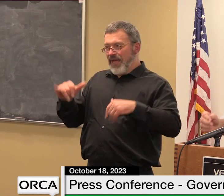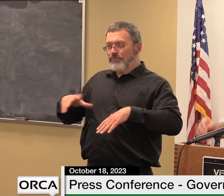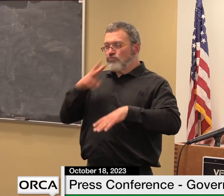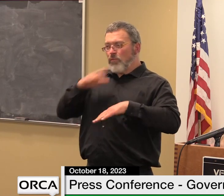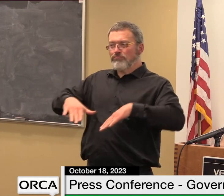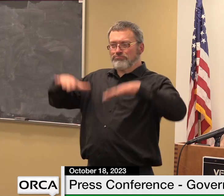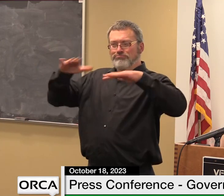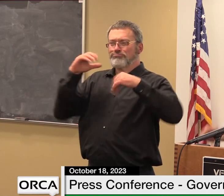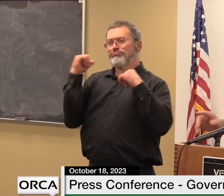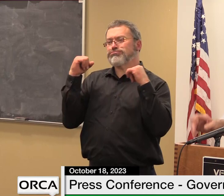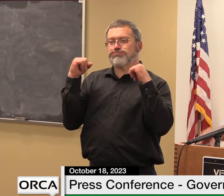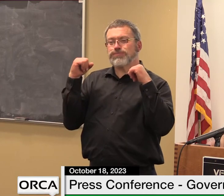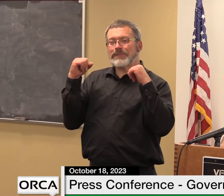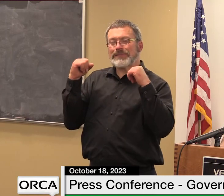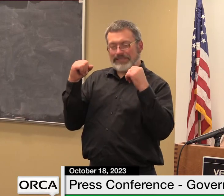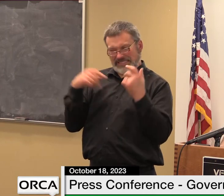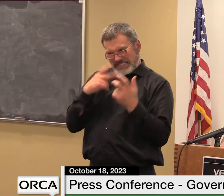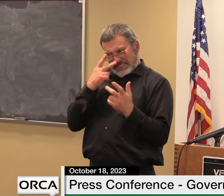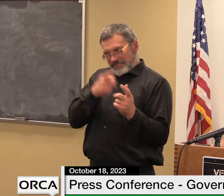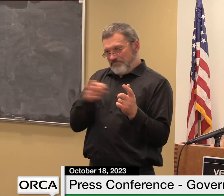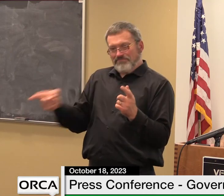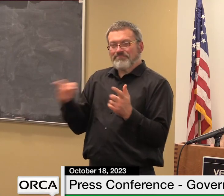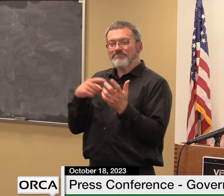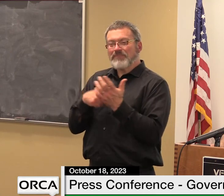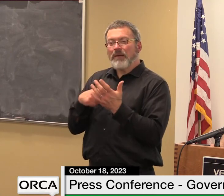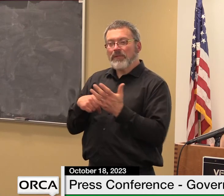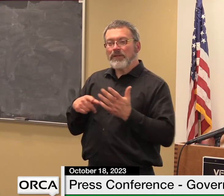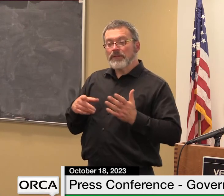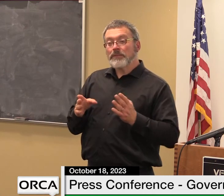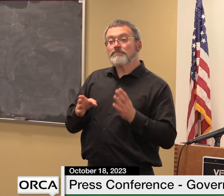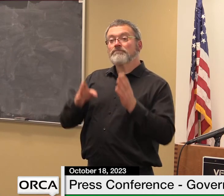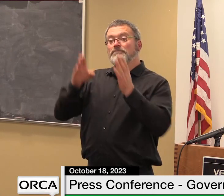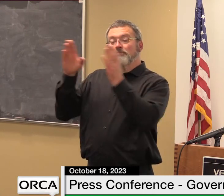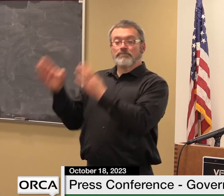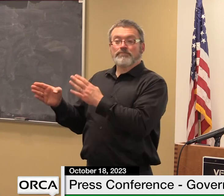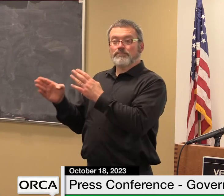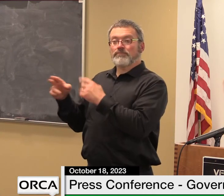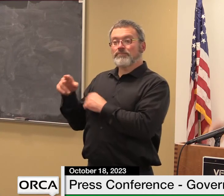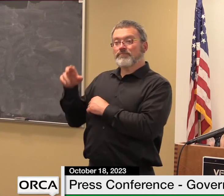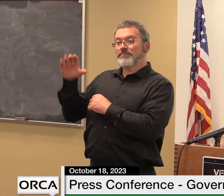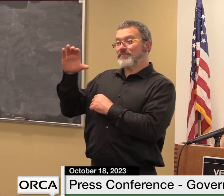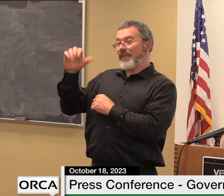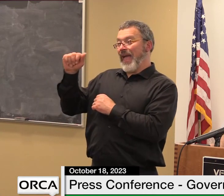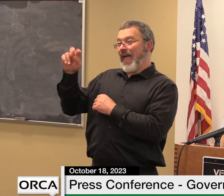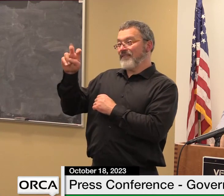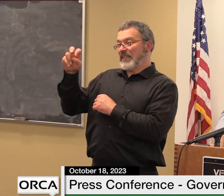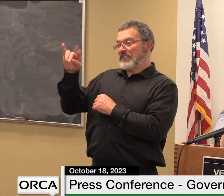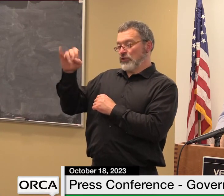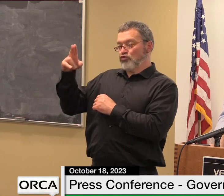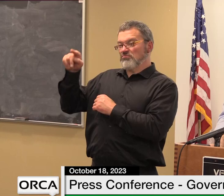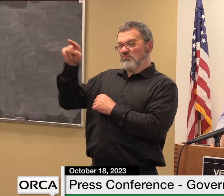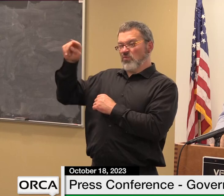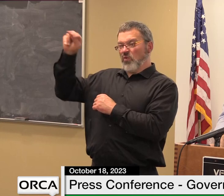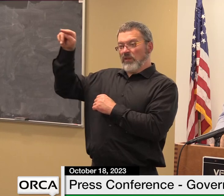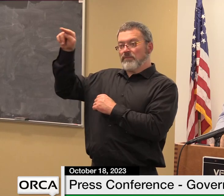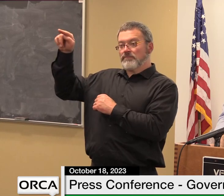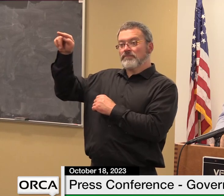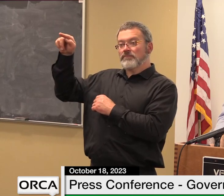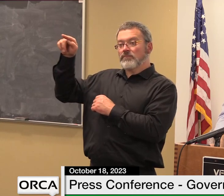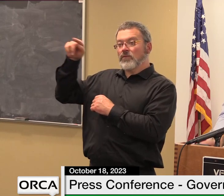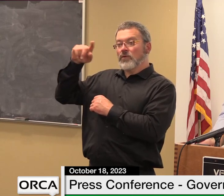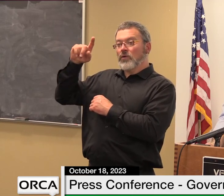just one example. If you go further up the road toward Cavendish, you come to the intersection of Whitesville